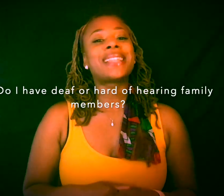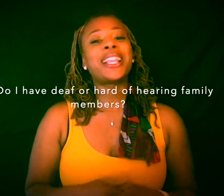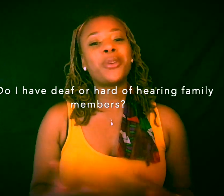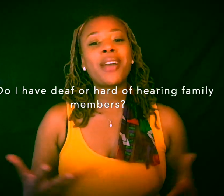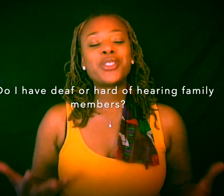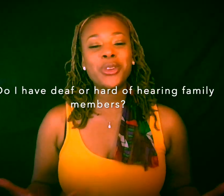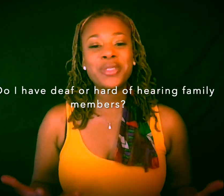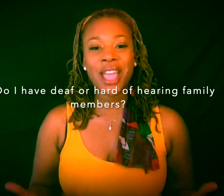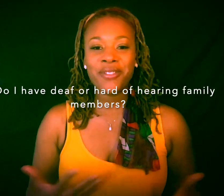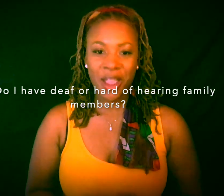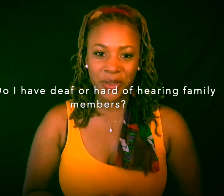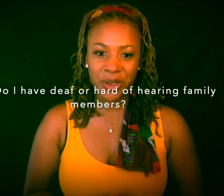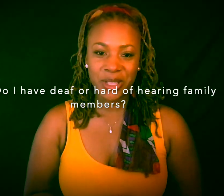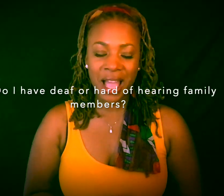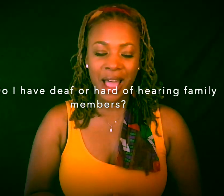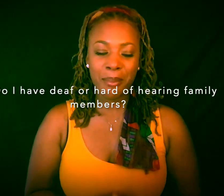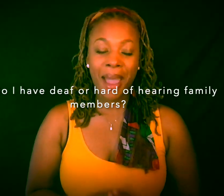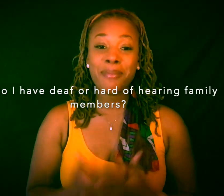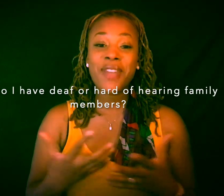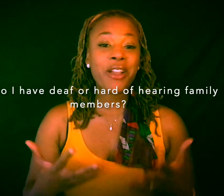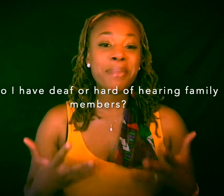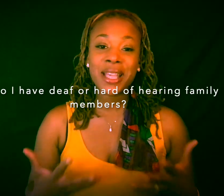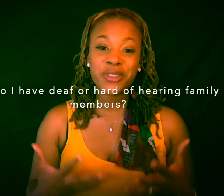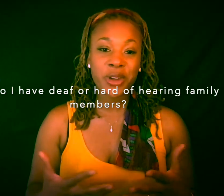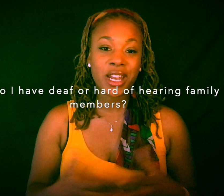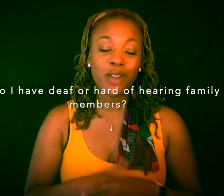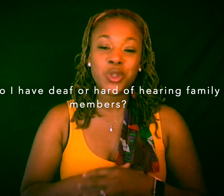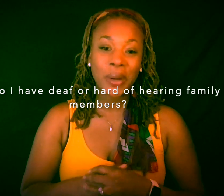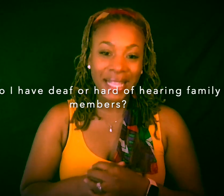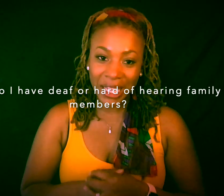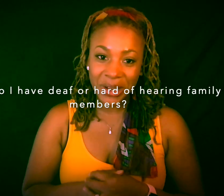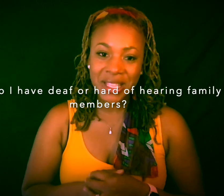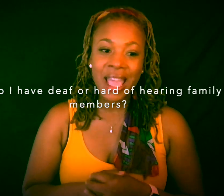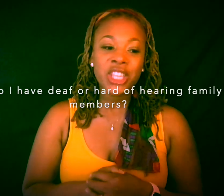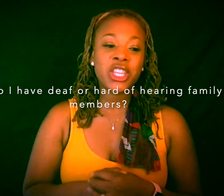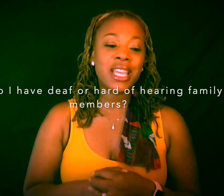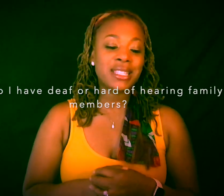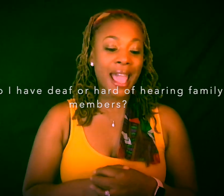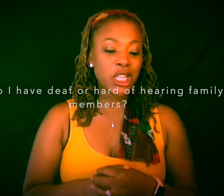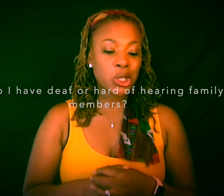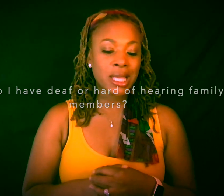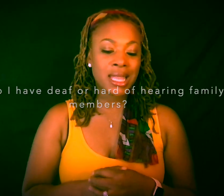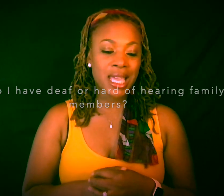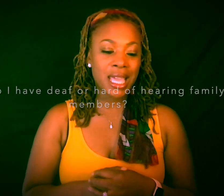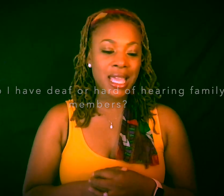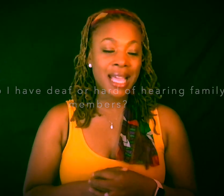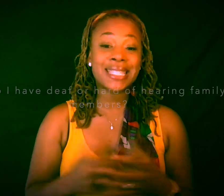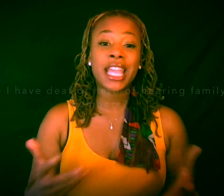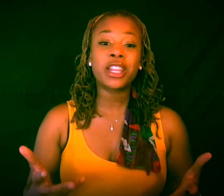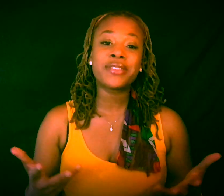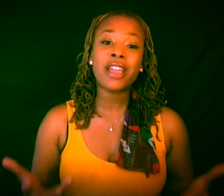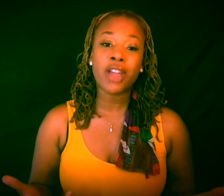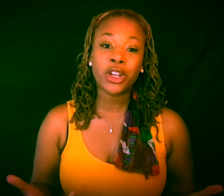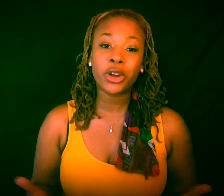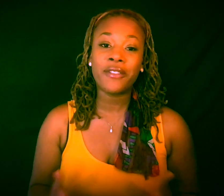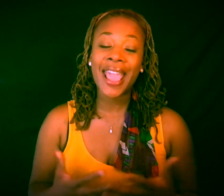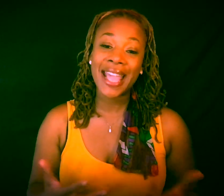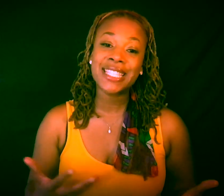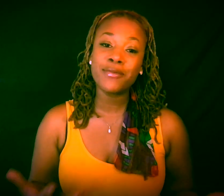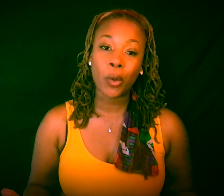do have 2 deaf nephews. My very best friend of 20 years, she is actually the executive director of Hands and Voices,